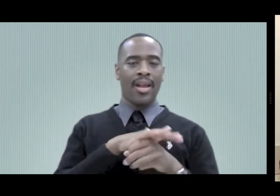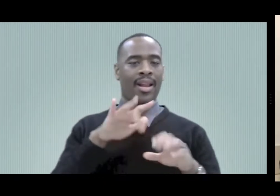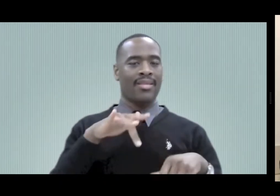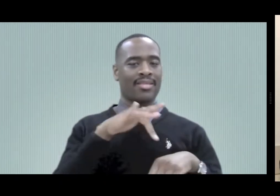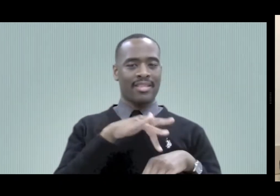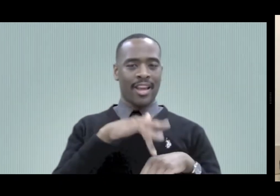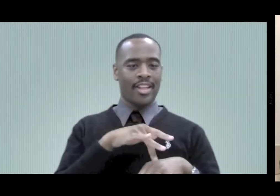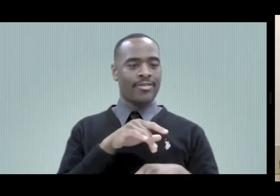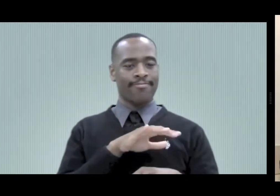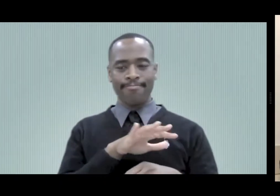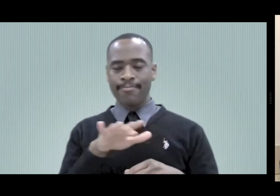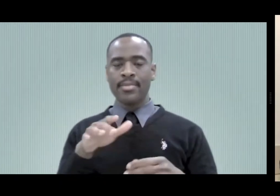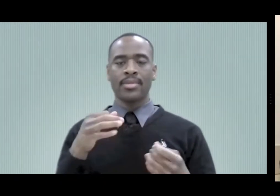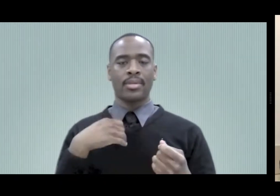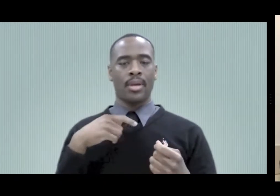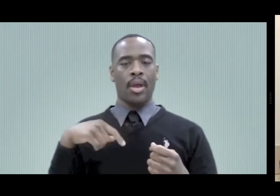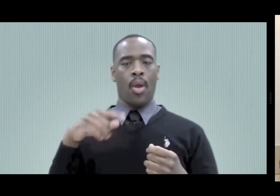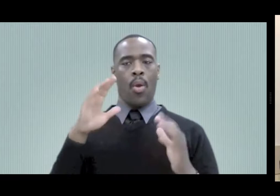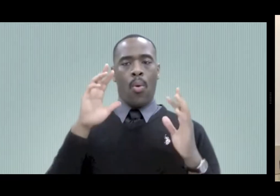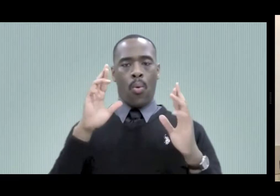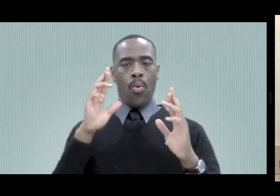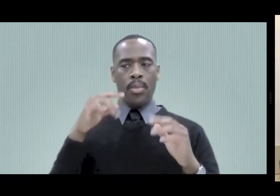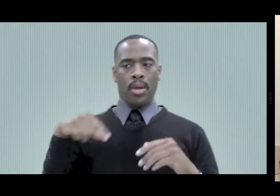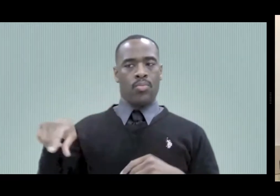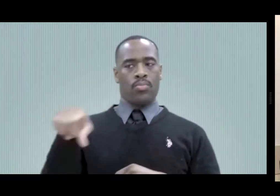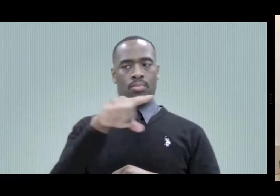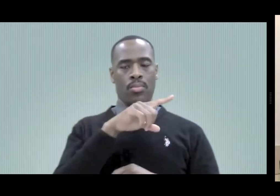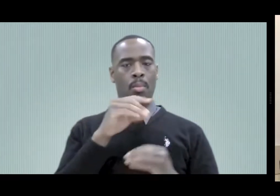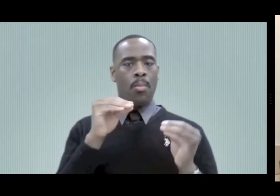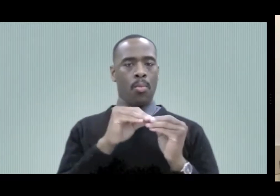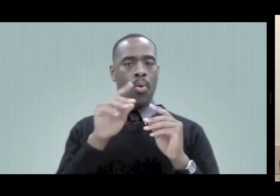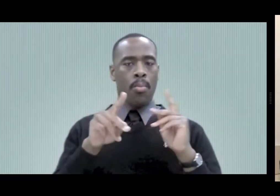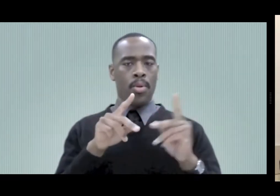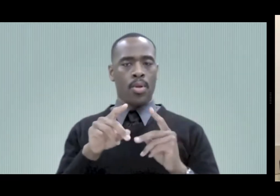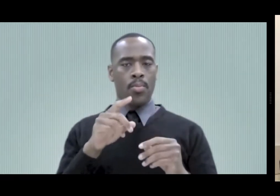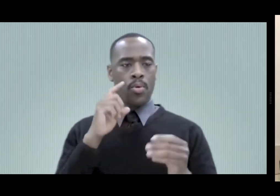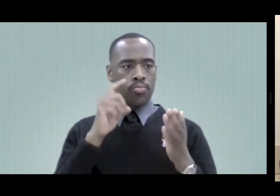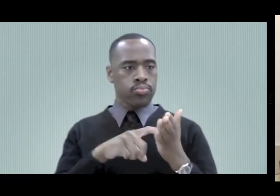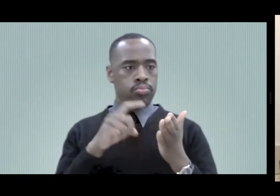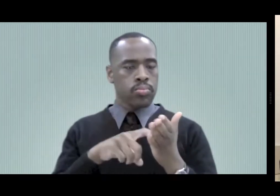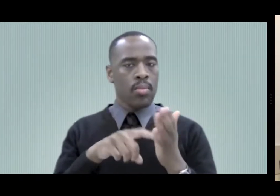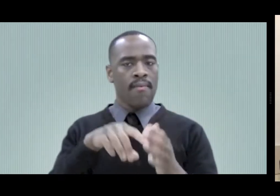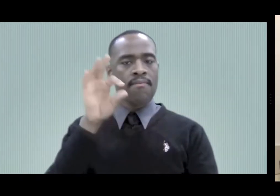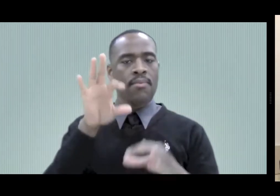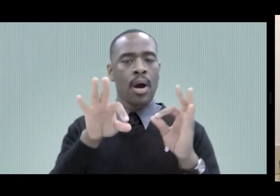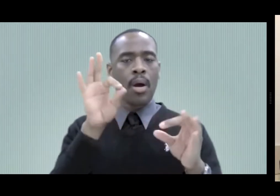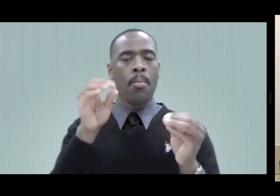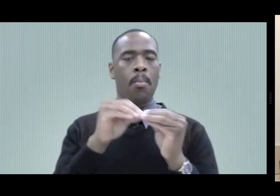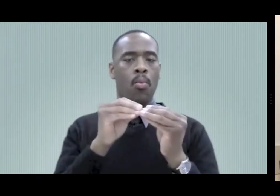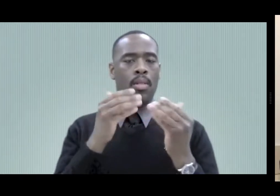ASL. And this is just a surface level research.